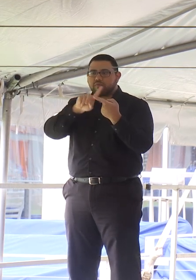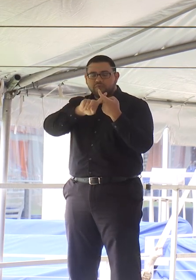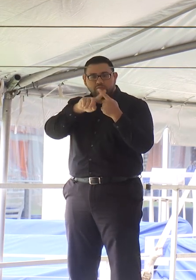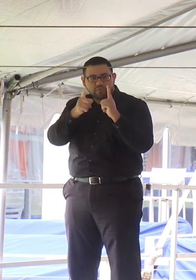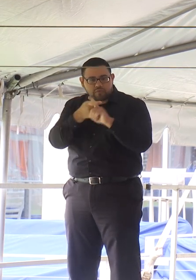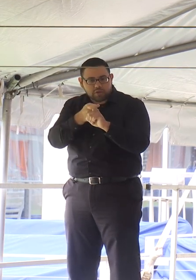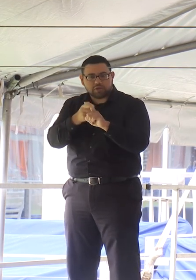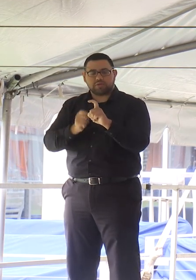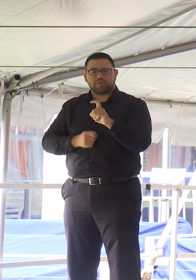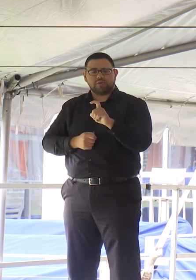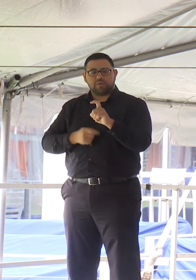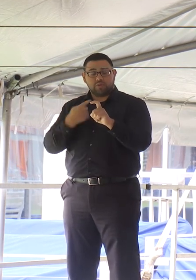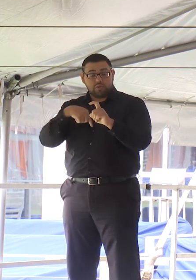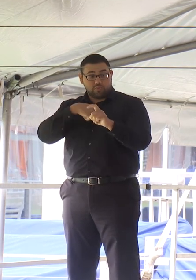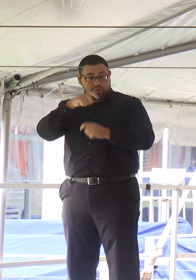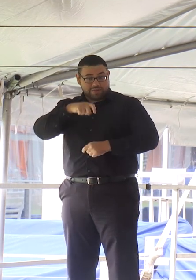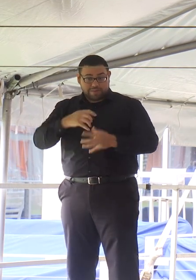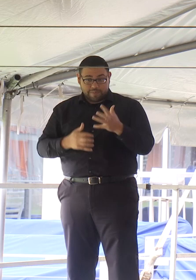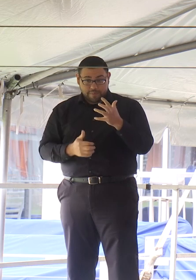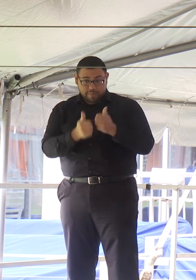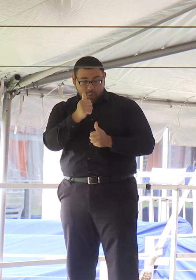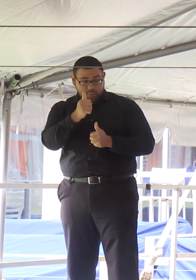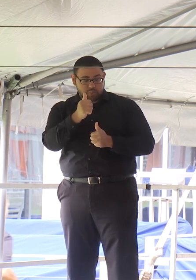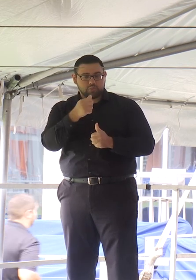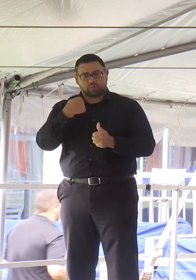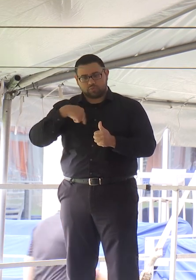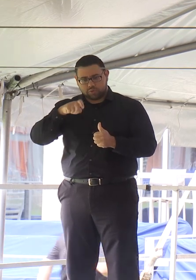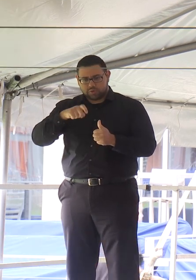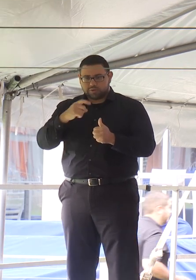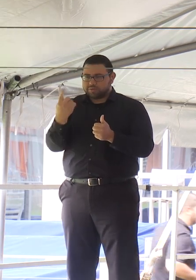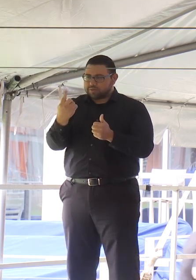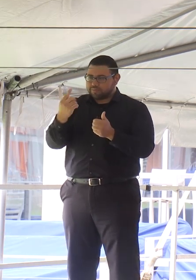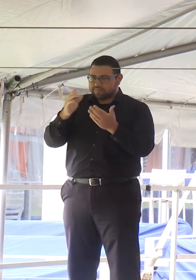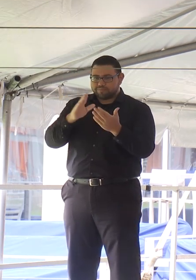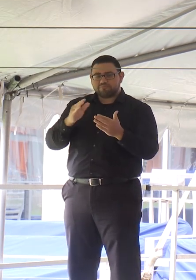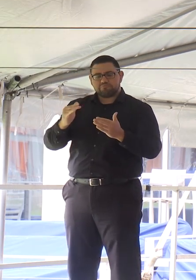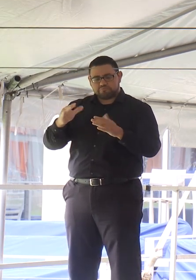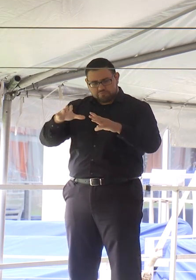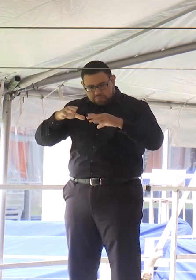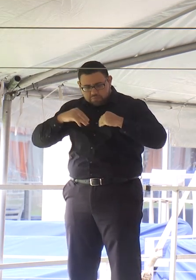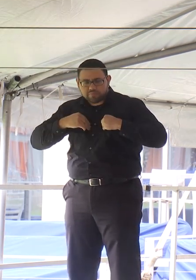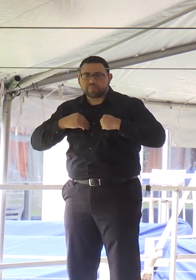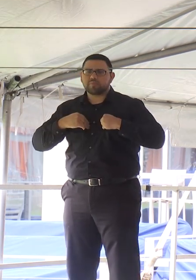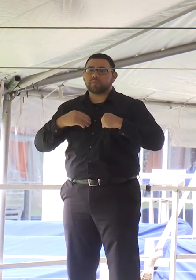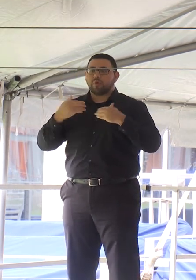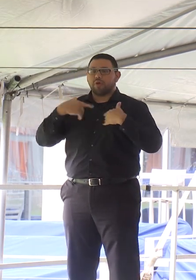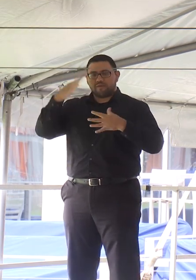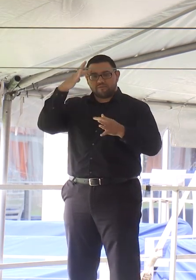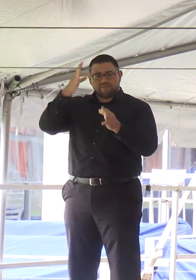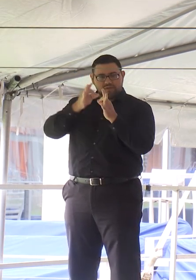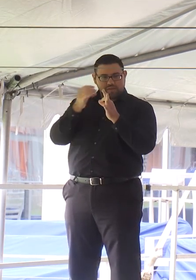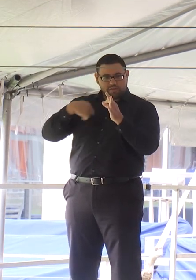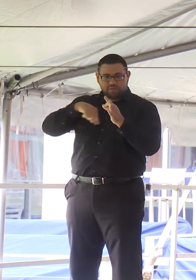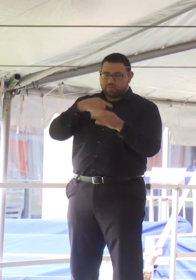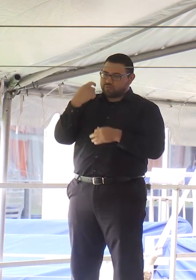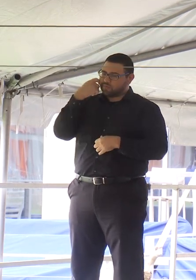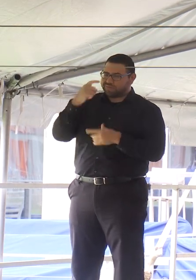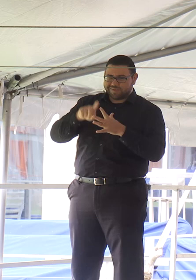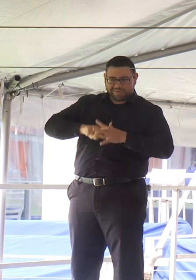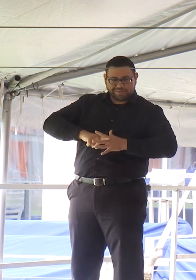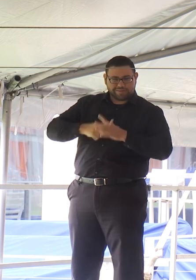friendship. When we needed it most, when we needed somebody to step up and have faith in us, when we were